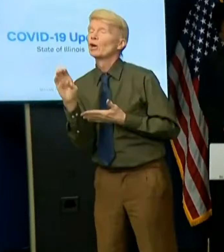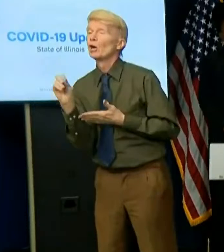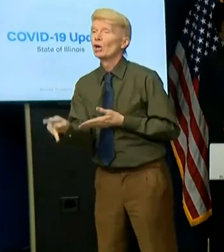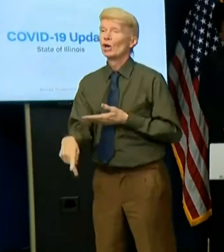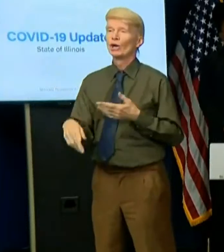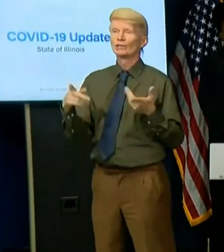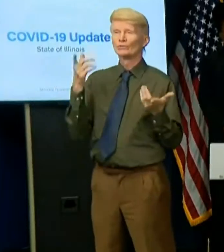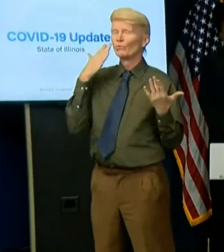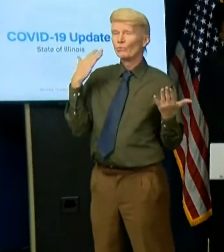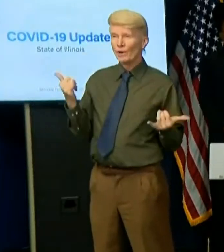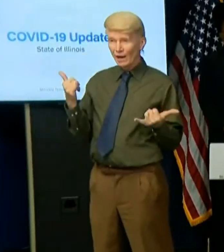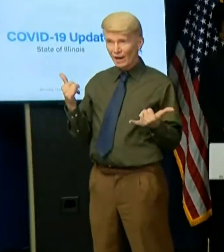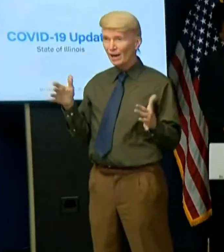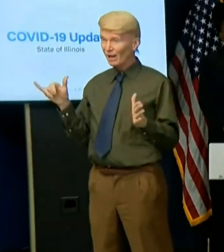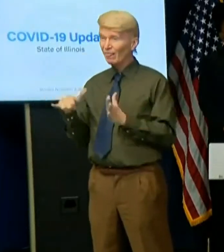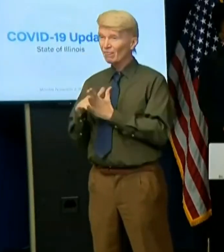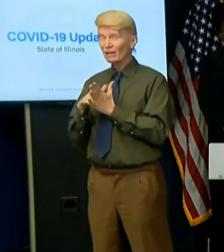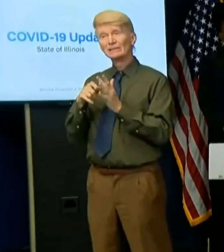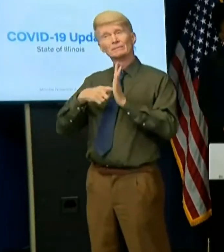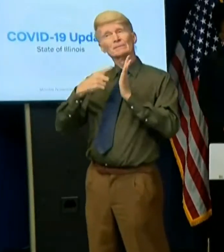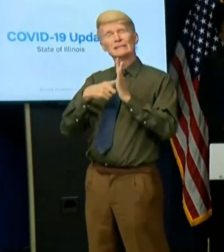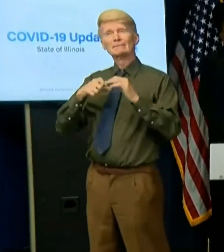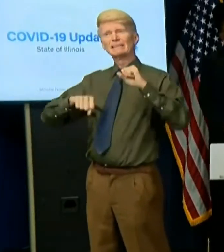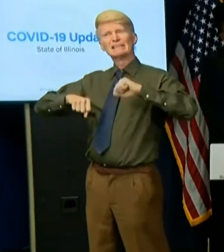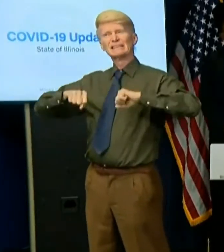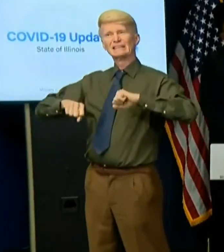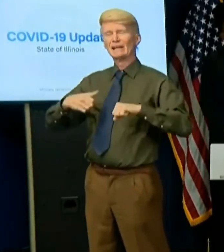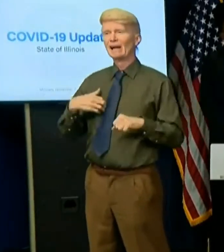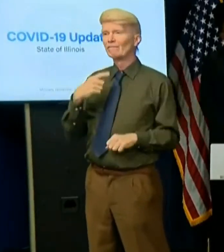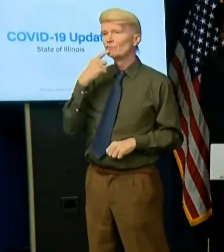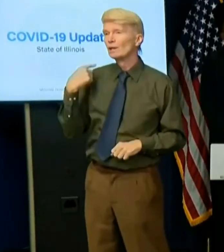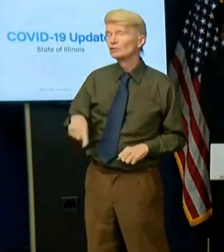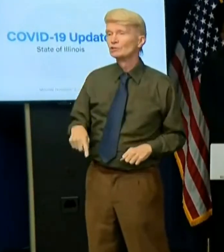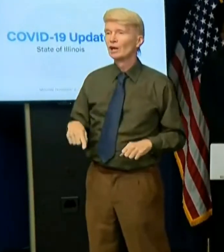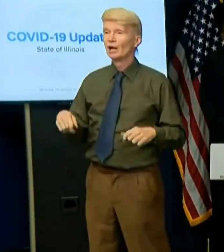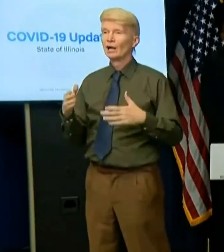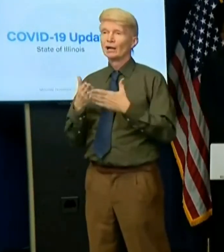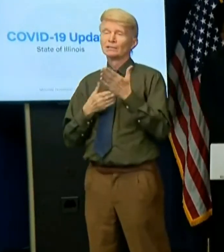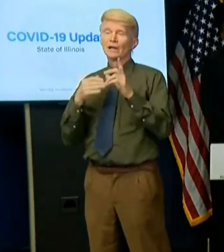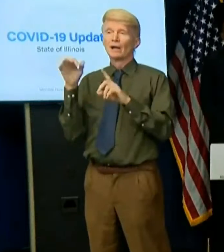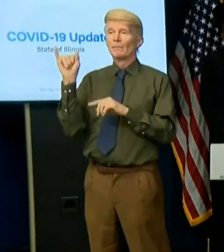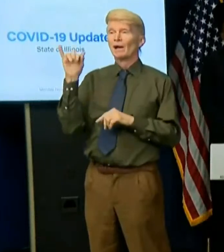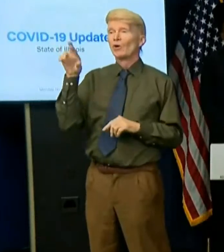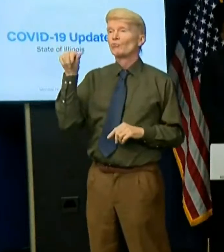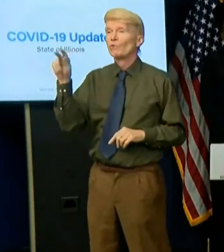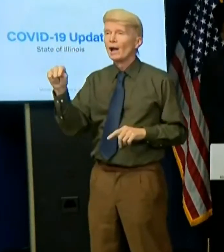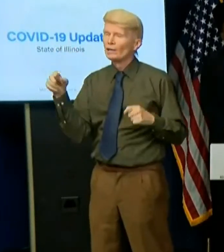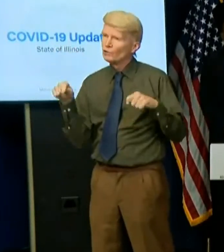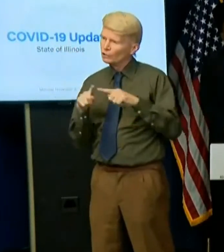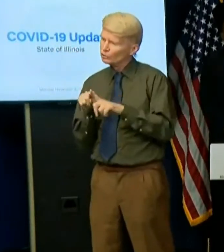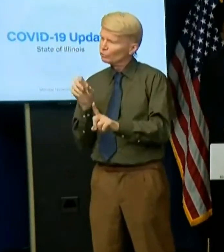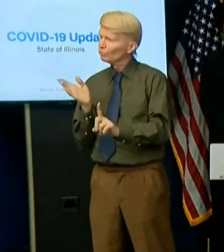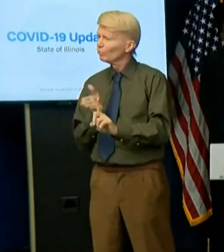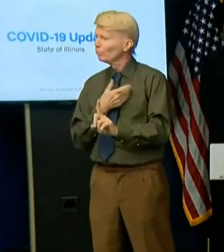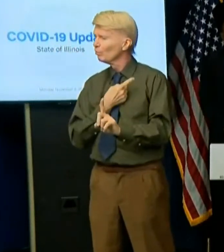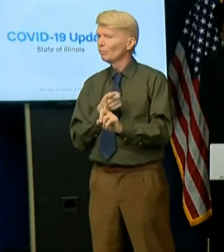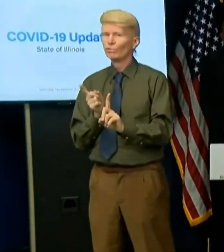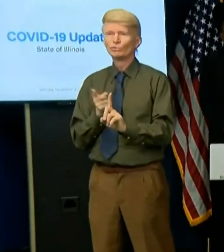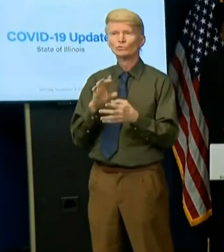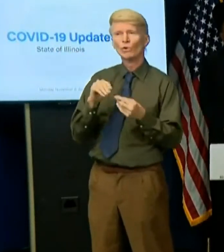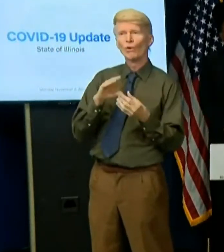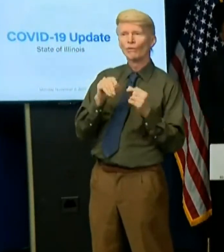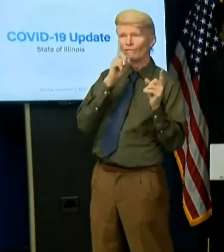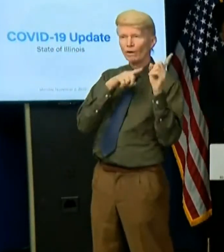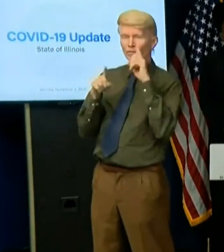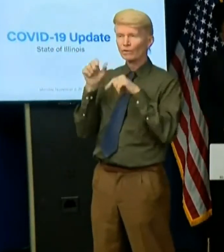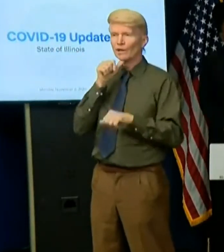specifically Russia, Iran, and others, who intend to promote misinformation throughout Election Day and in the days